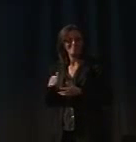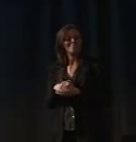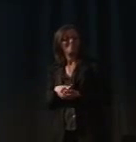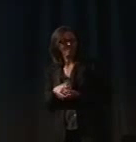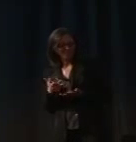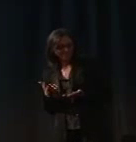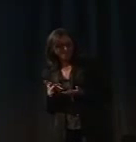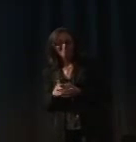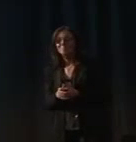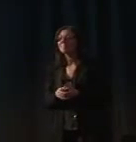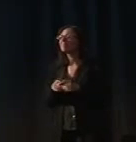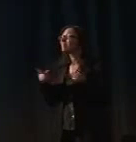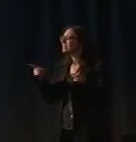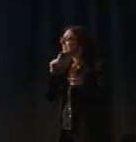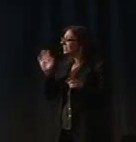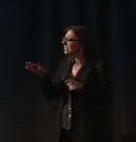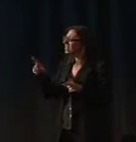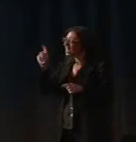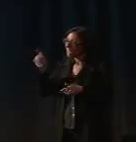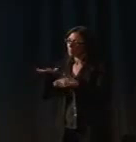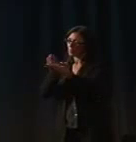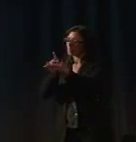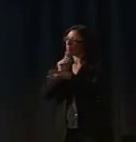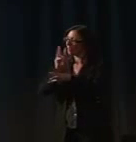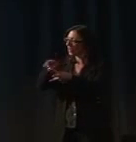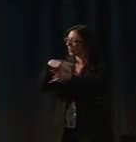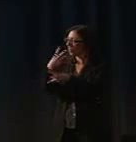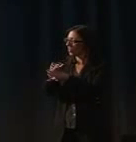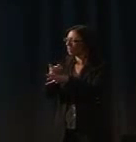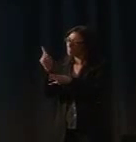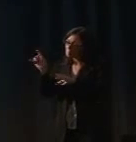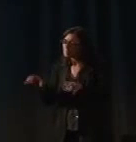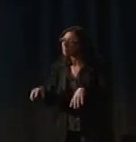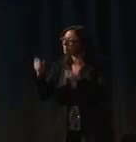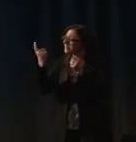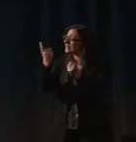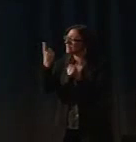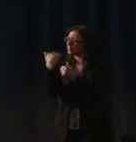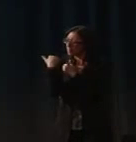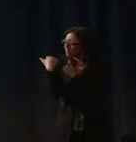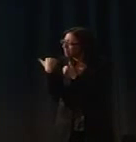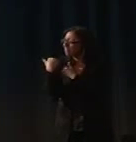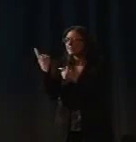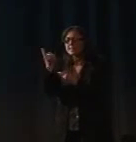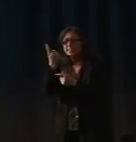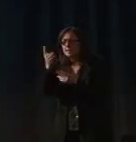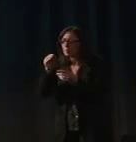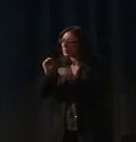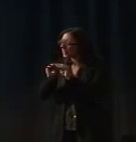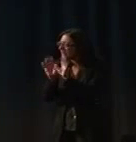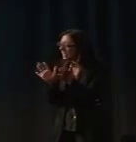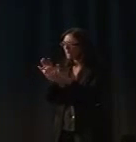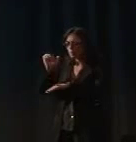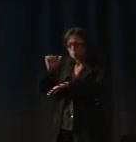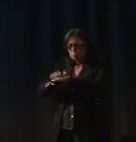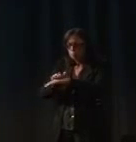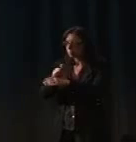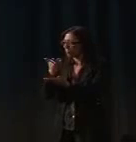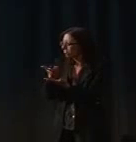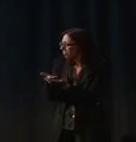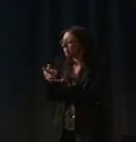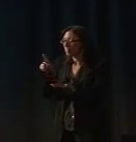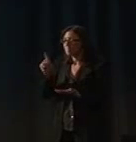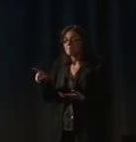confront reality and do something concrete. It was really a big crisis for me.